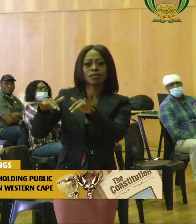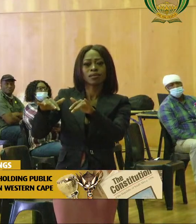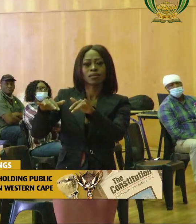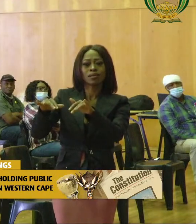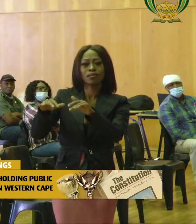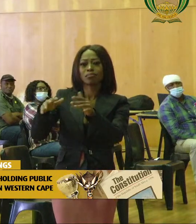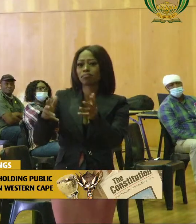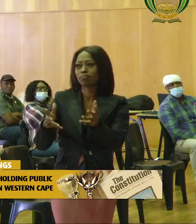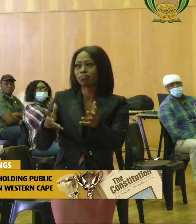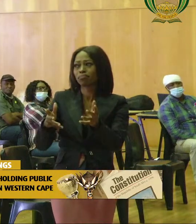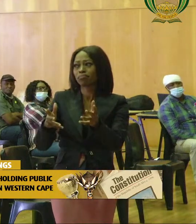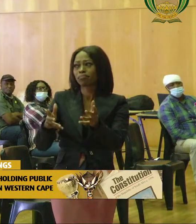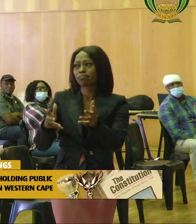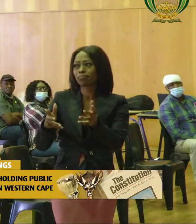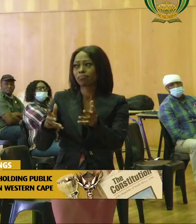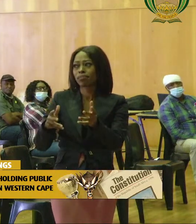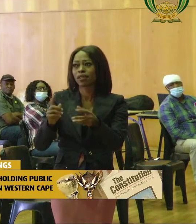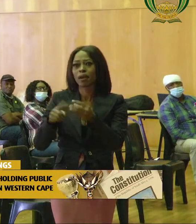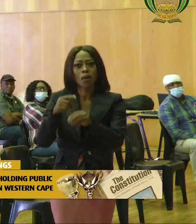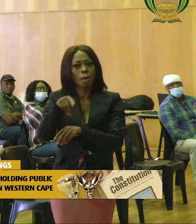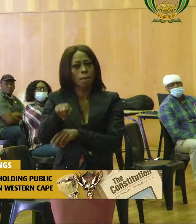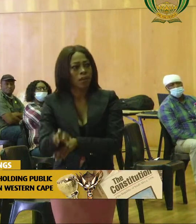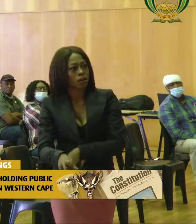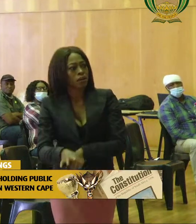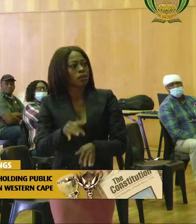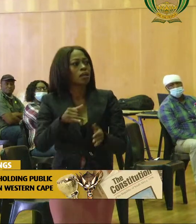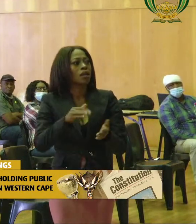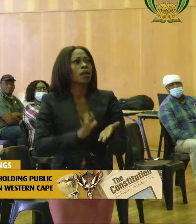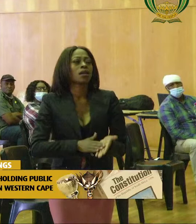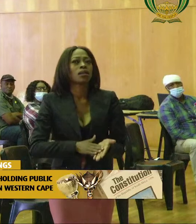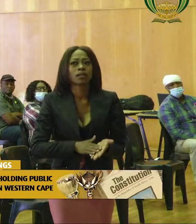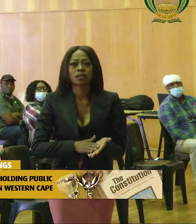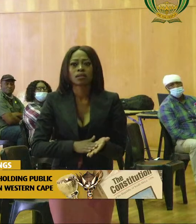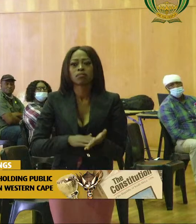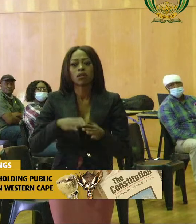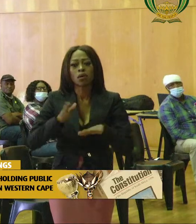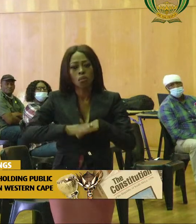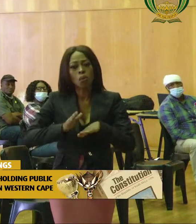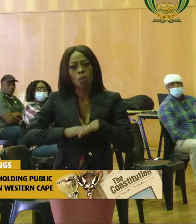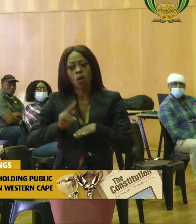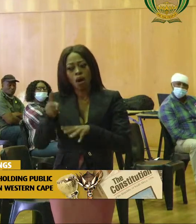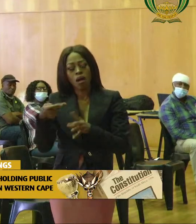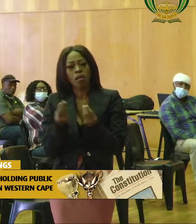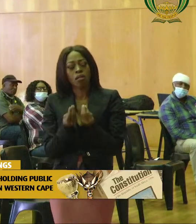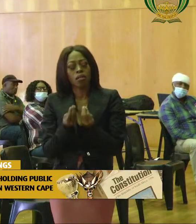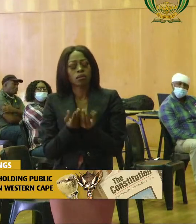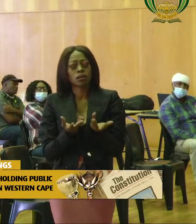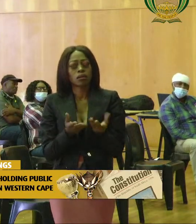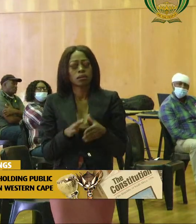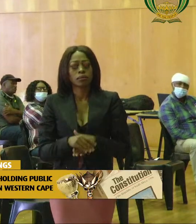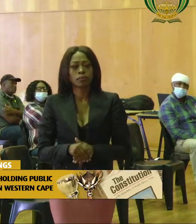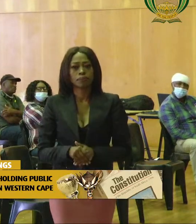about the PR and others that are made mention here.